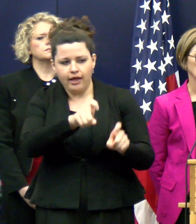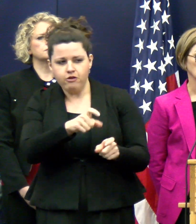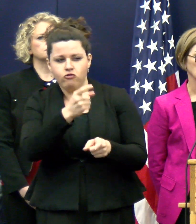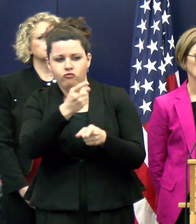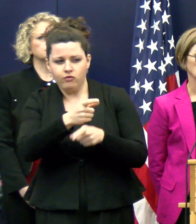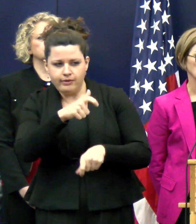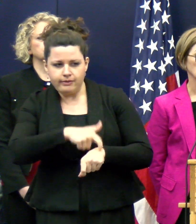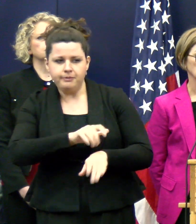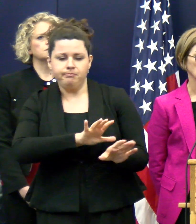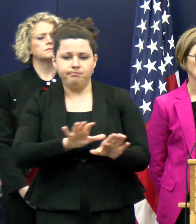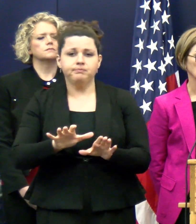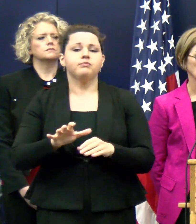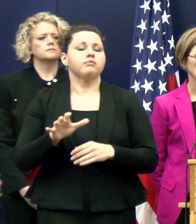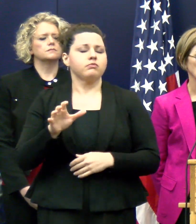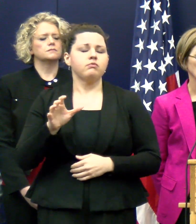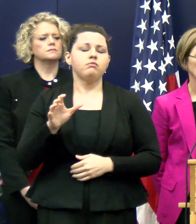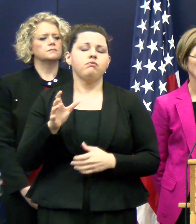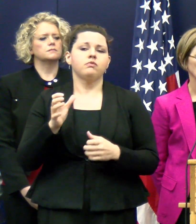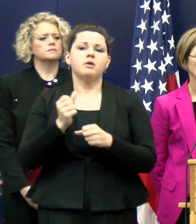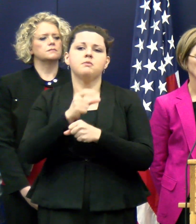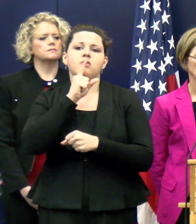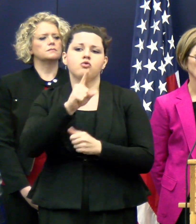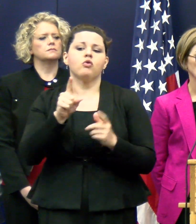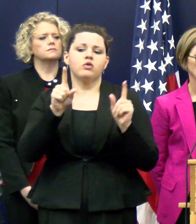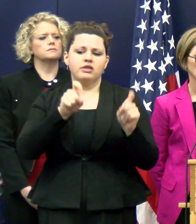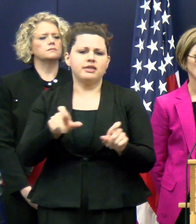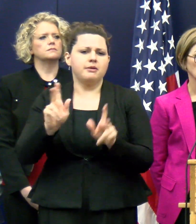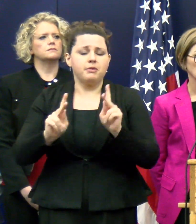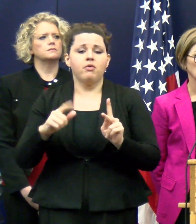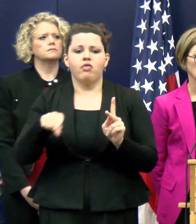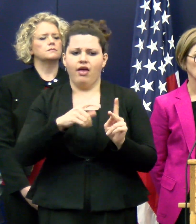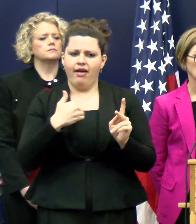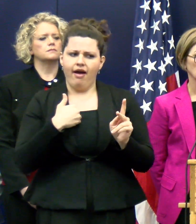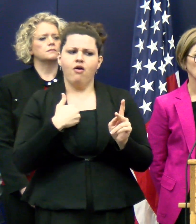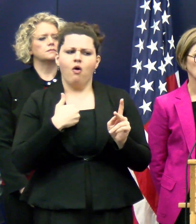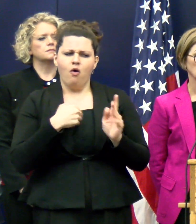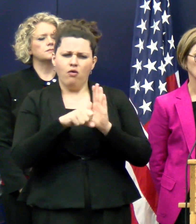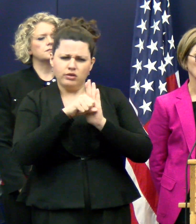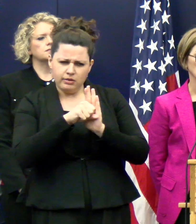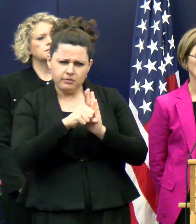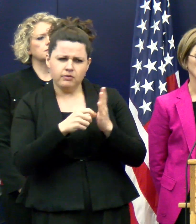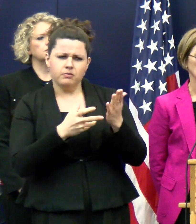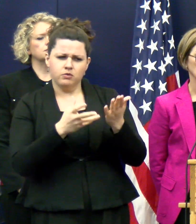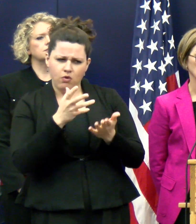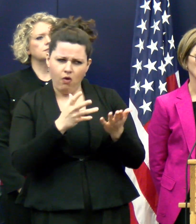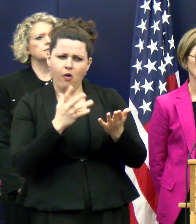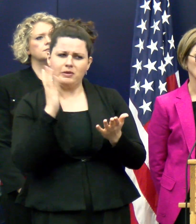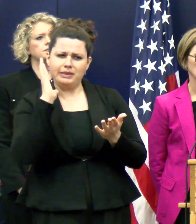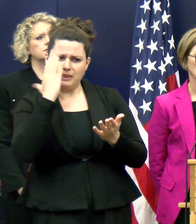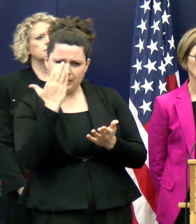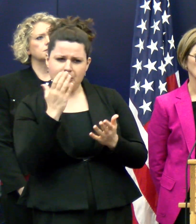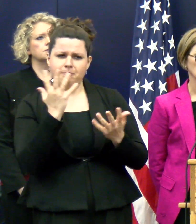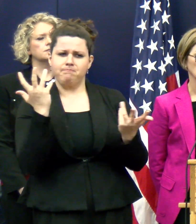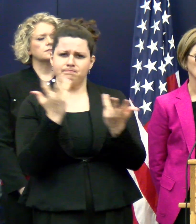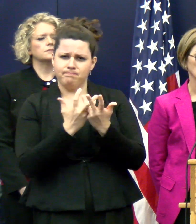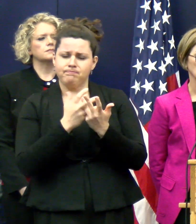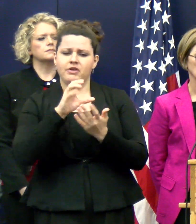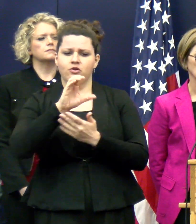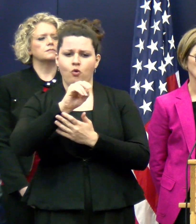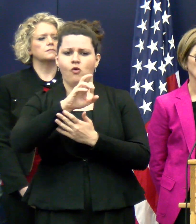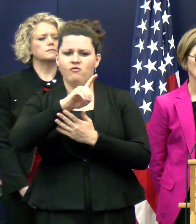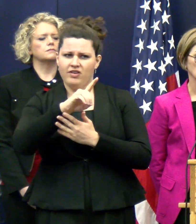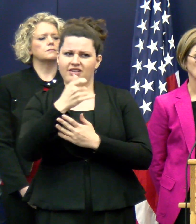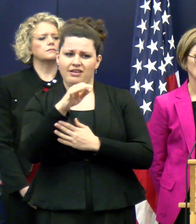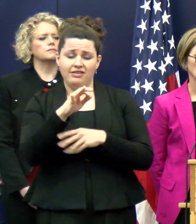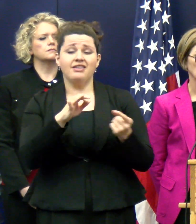time. And so, we do want to make sure that we're testing people who have consistent signs and symptoms and who their clinicians evaluate and feel that